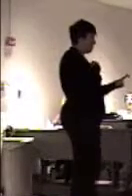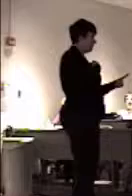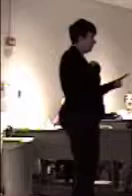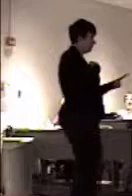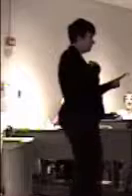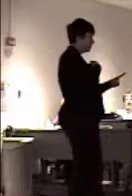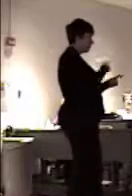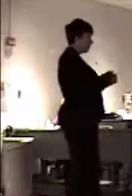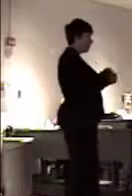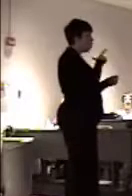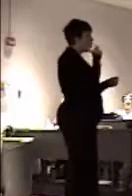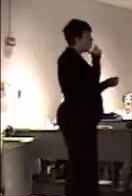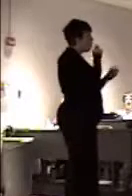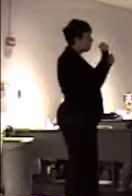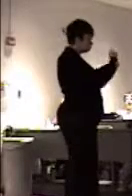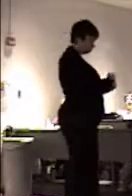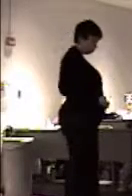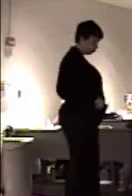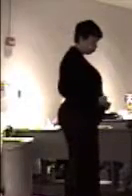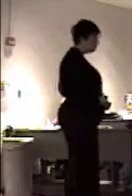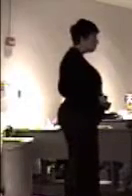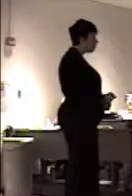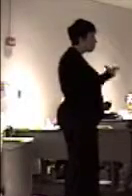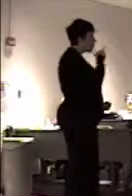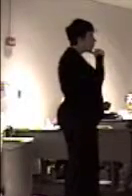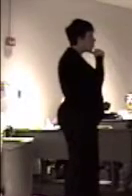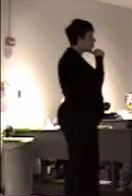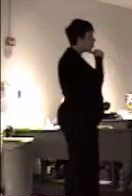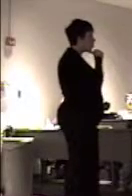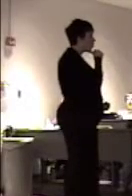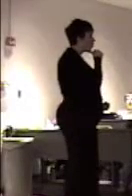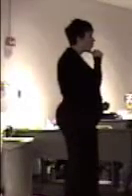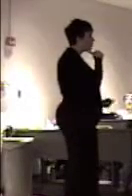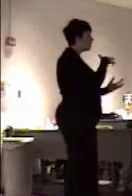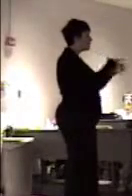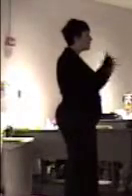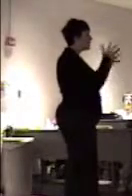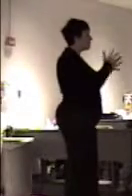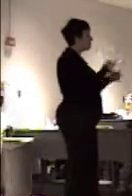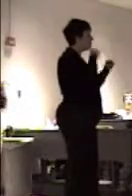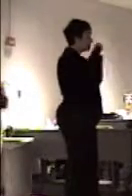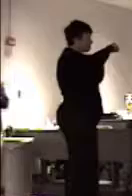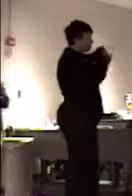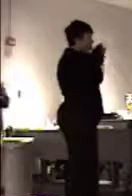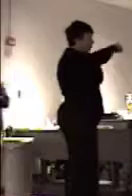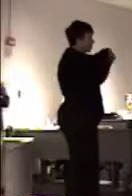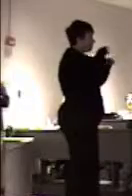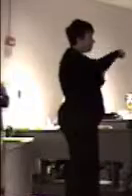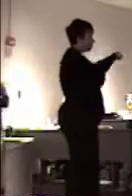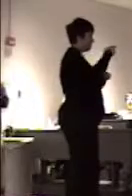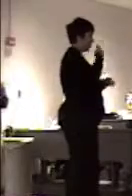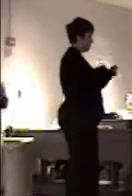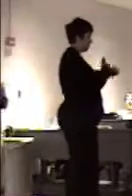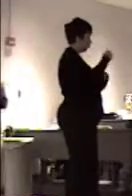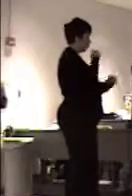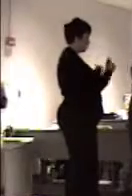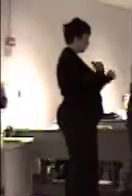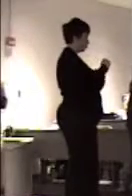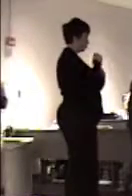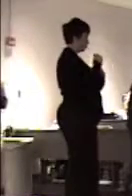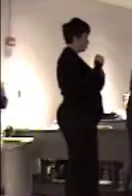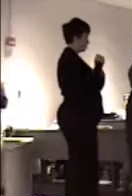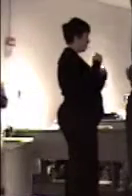Who the heck puts a fist down there? Here comes an American boxer. That's our history of martial arts,